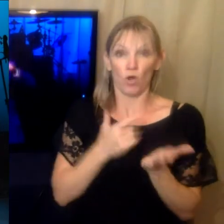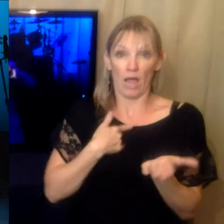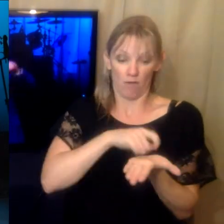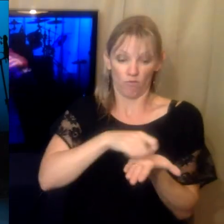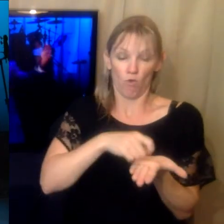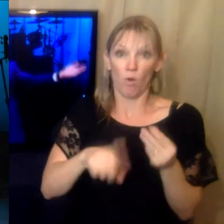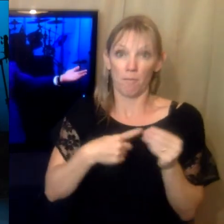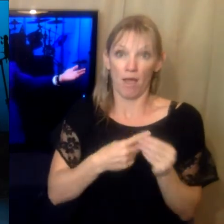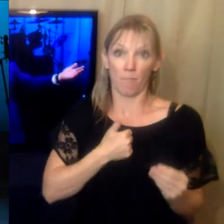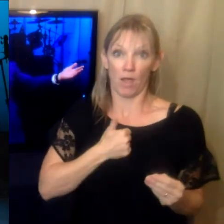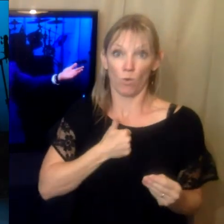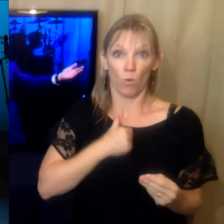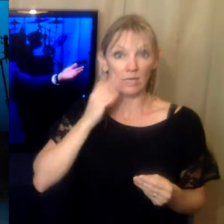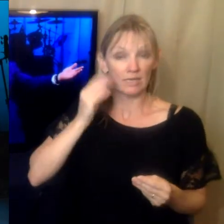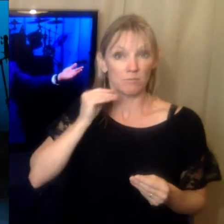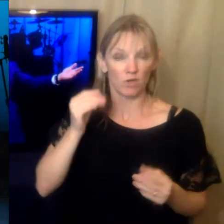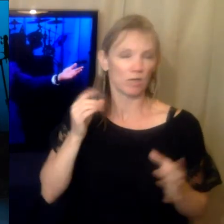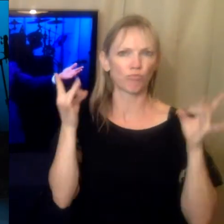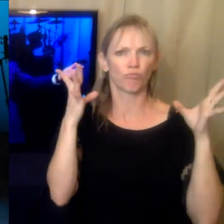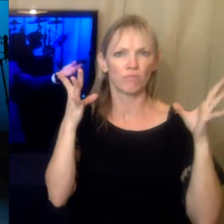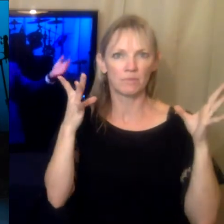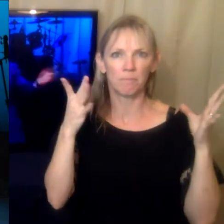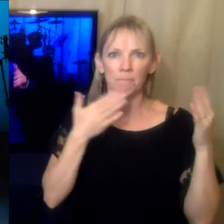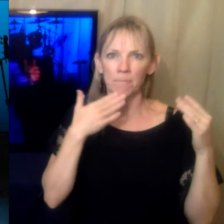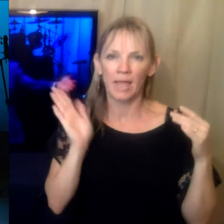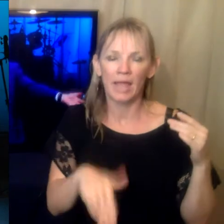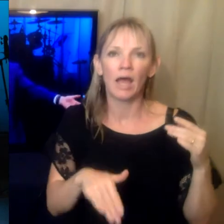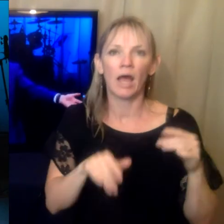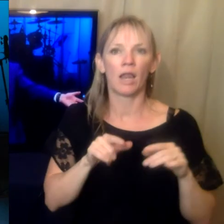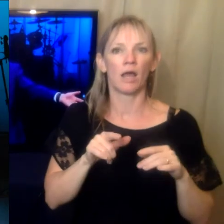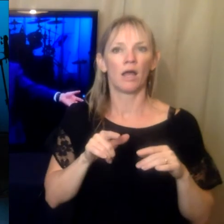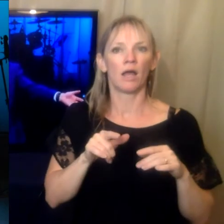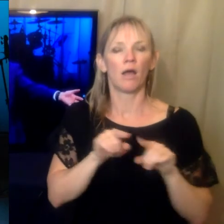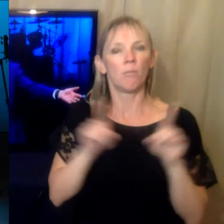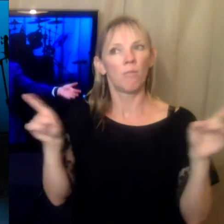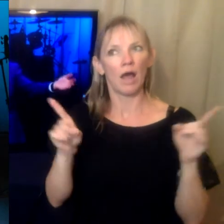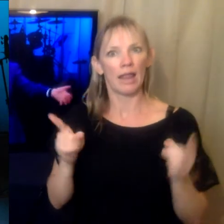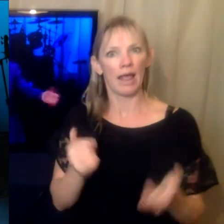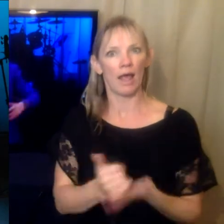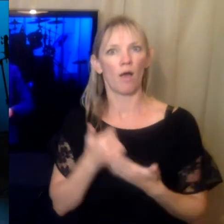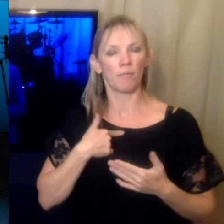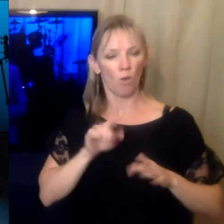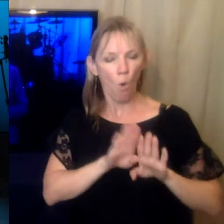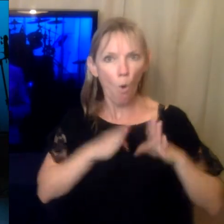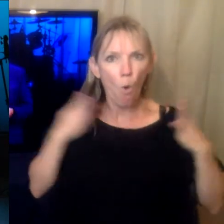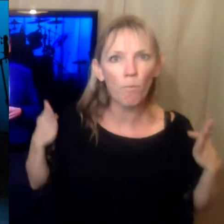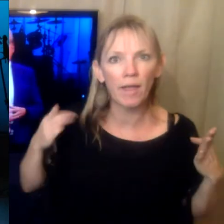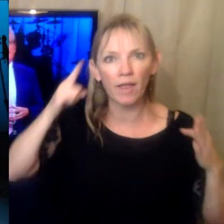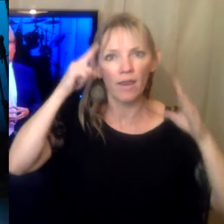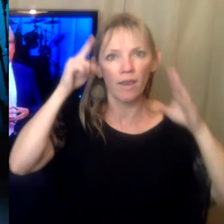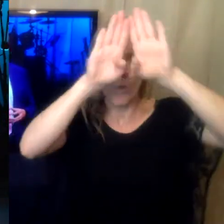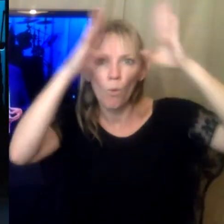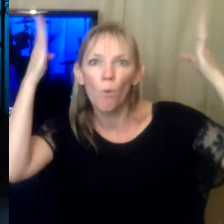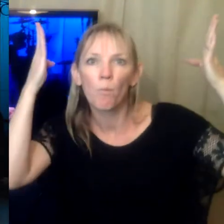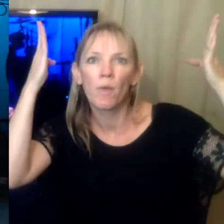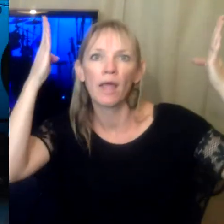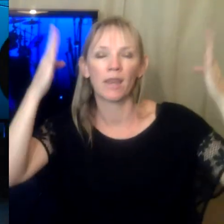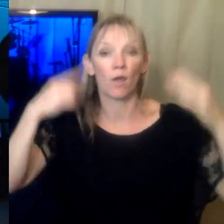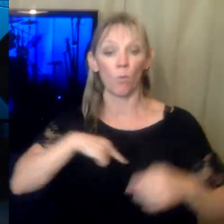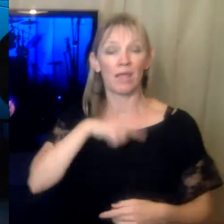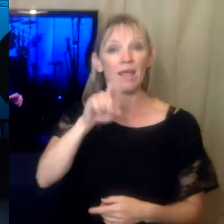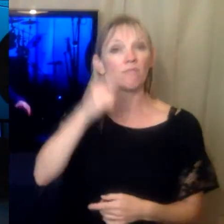more and changed everything in my life. And that can happen for every one of us. When we decide, I'm not going to be a